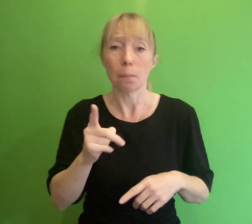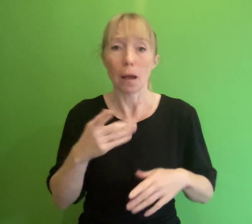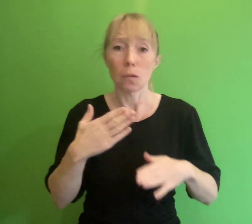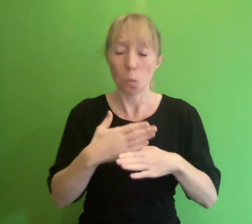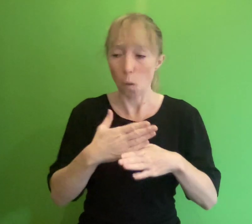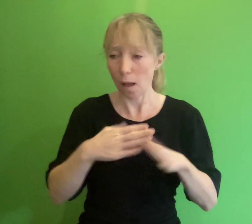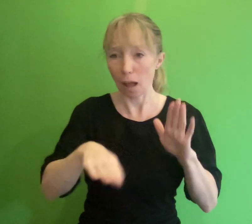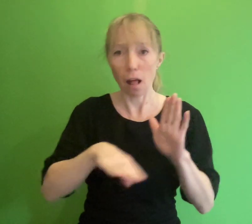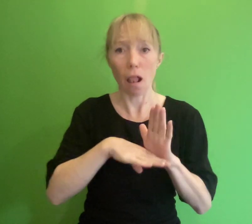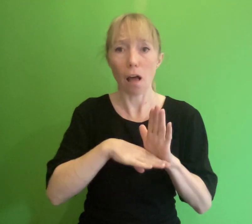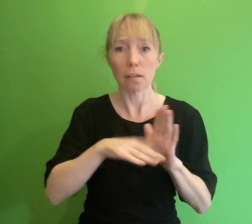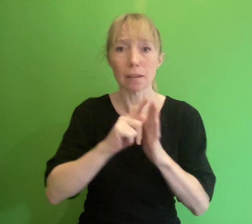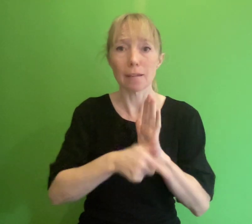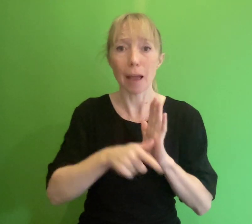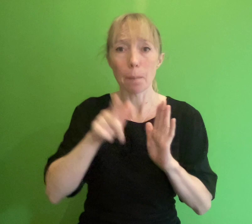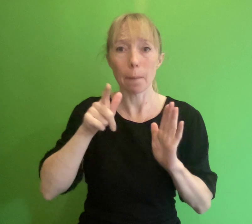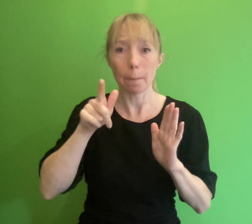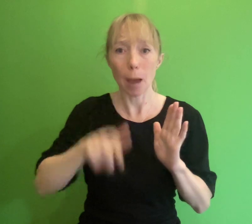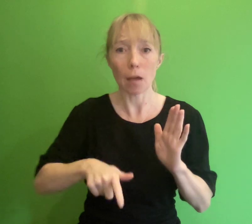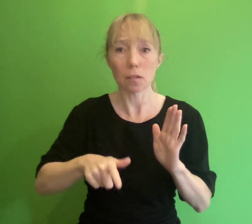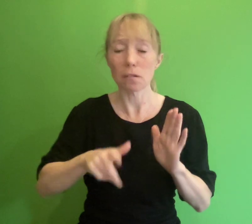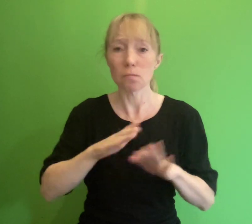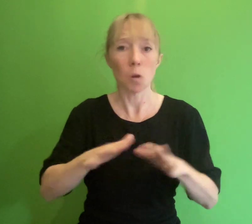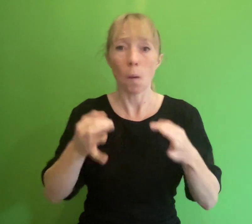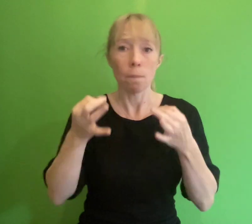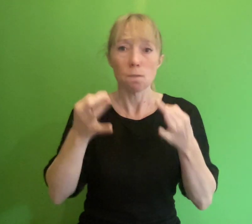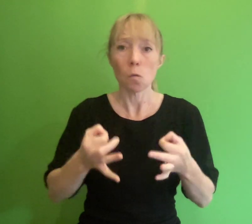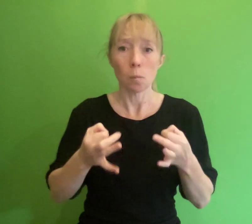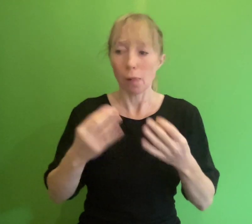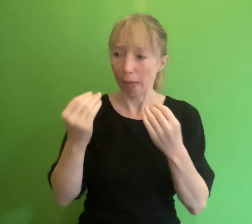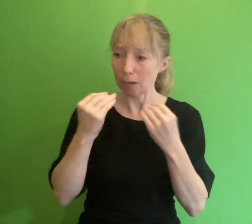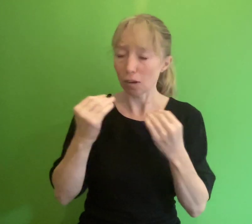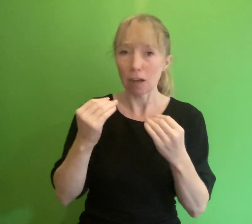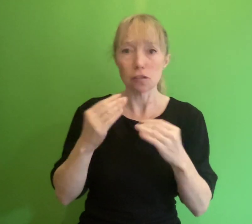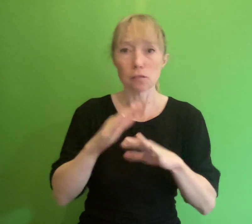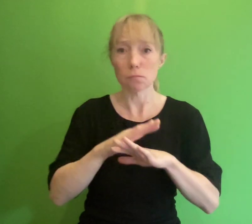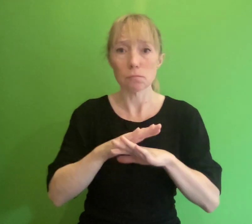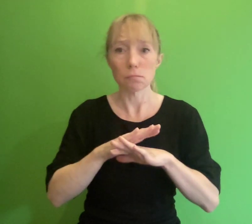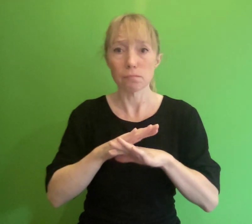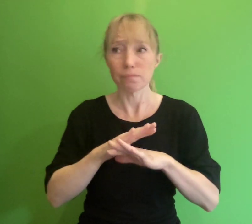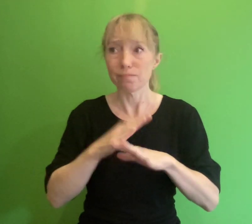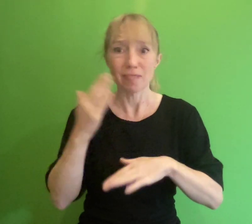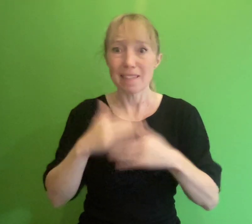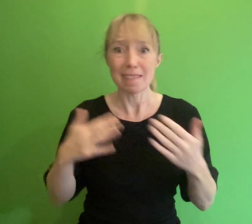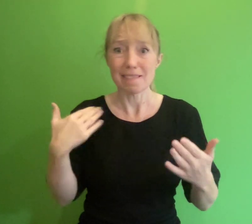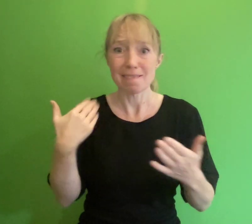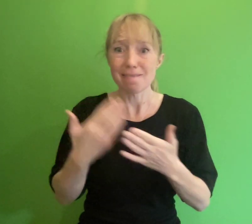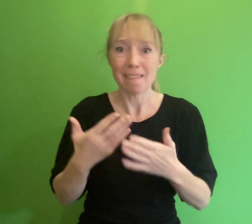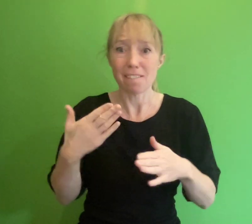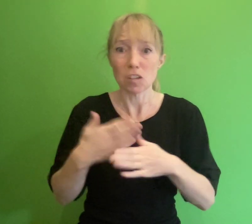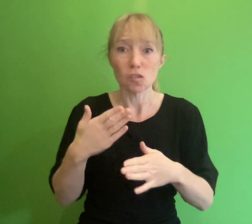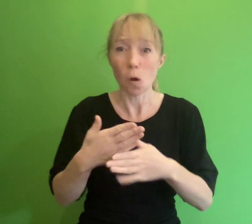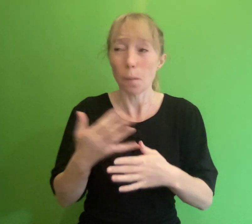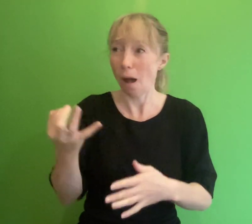person with no formal education who has never had a job, it's like asking me to climb Everest with no training or